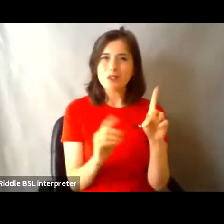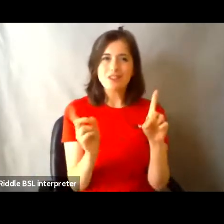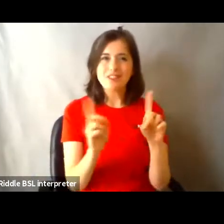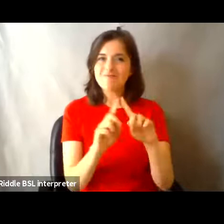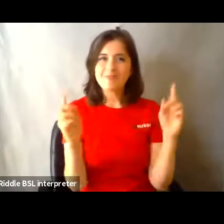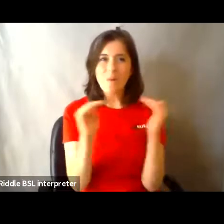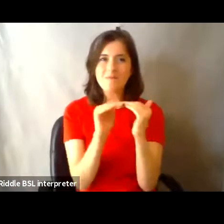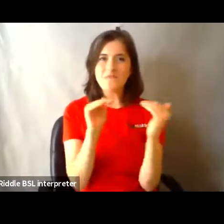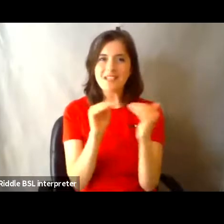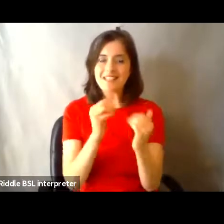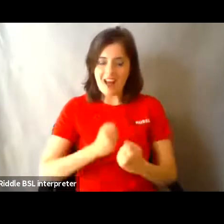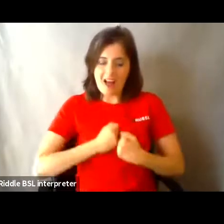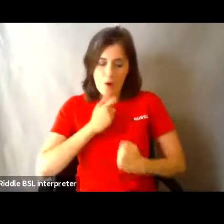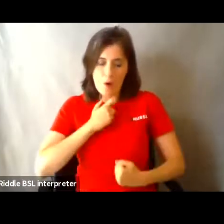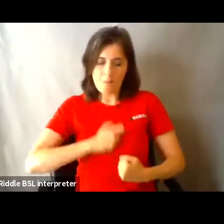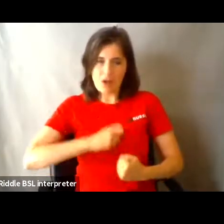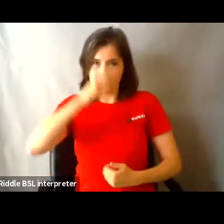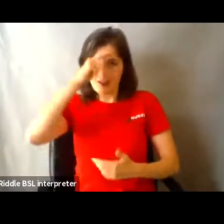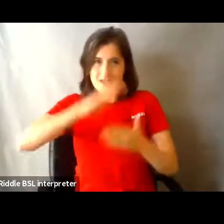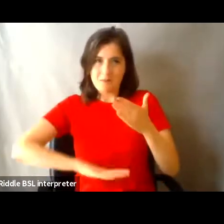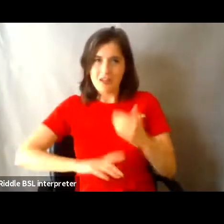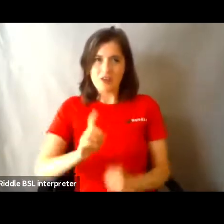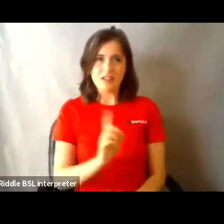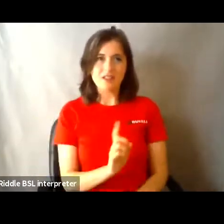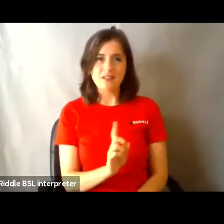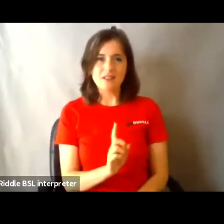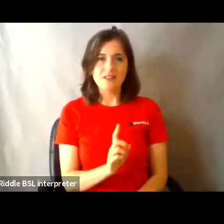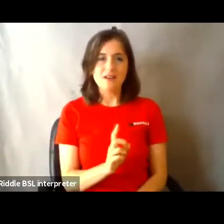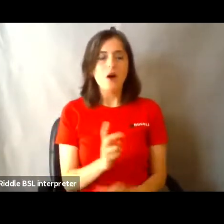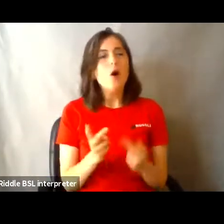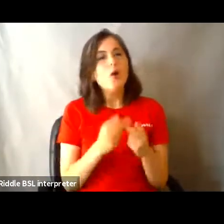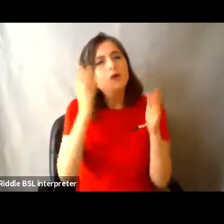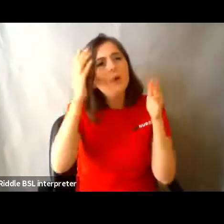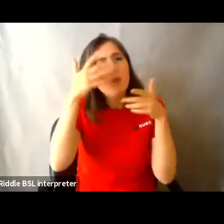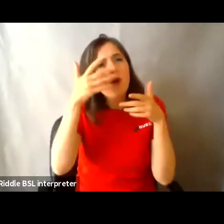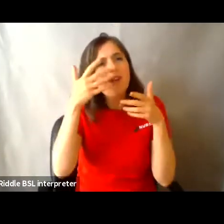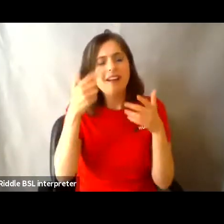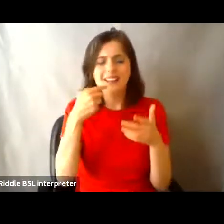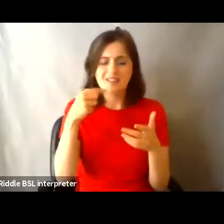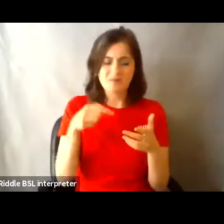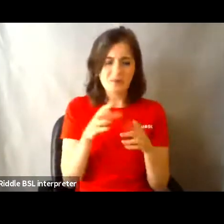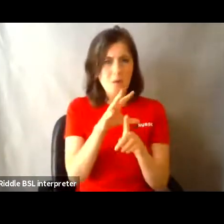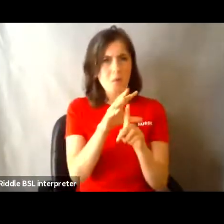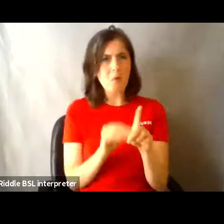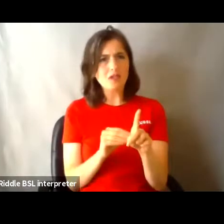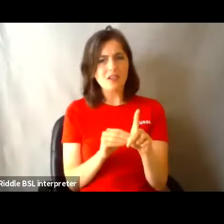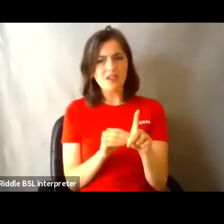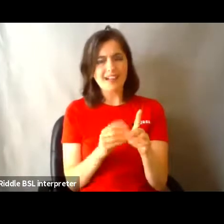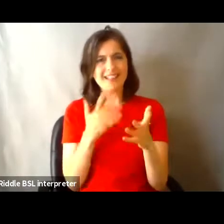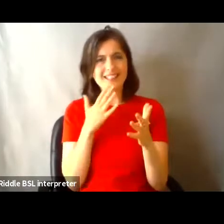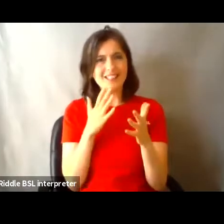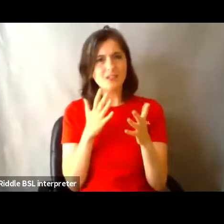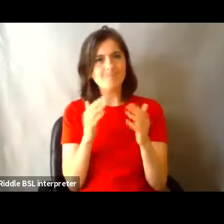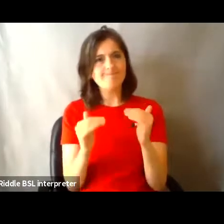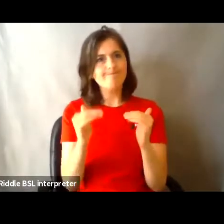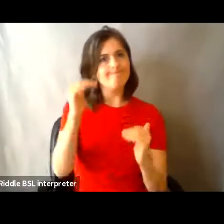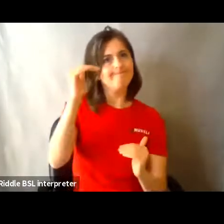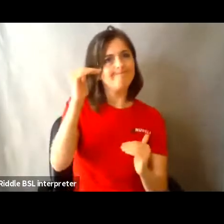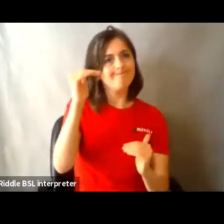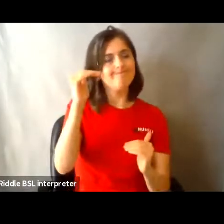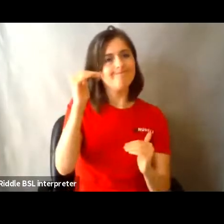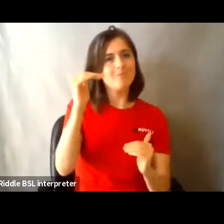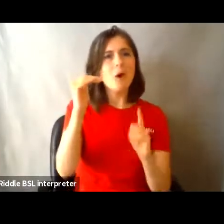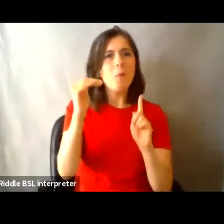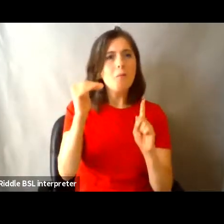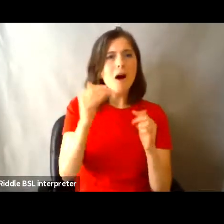experiences. It's worrying as well that the model remains dominant, despite the major holes